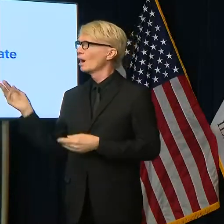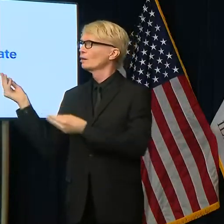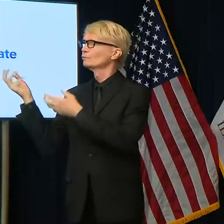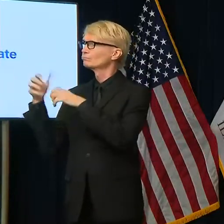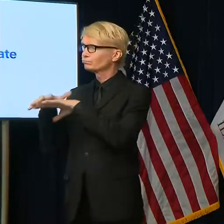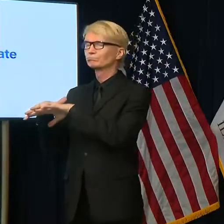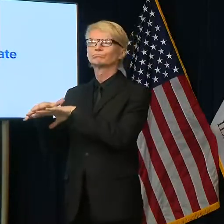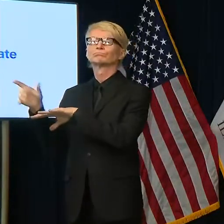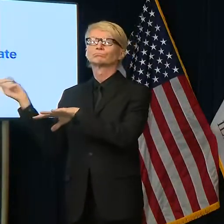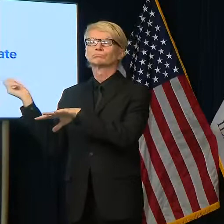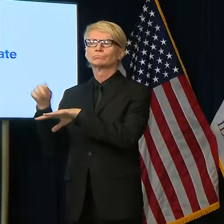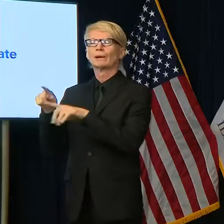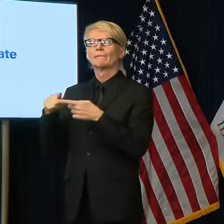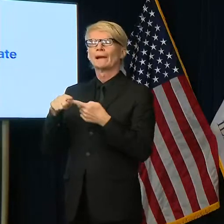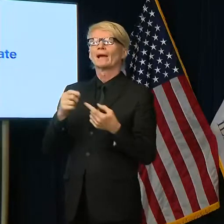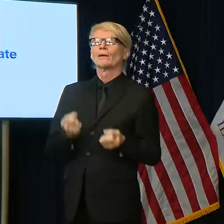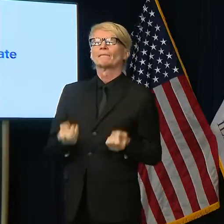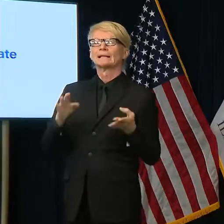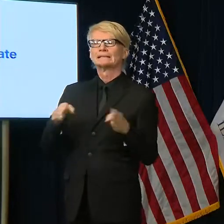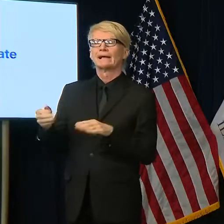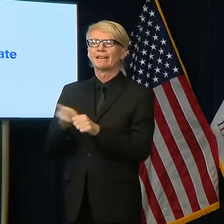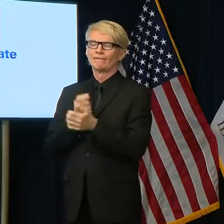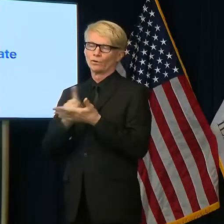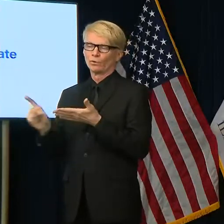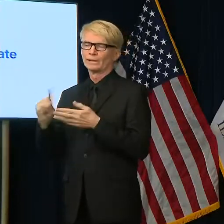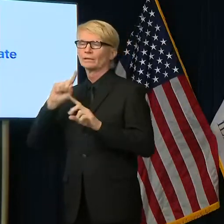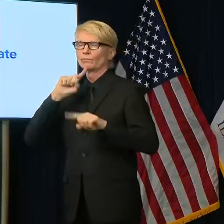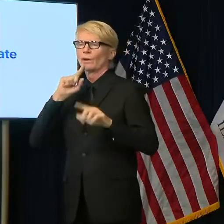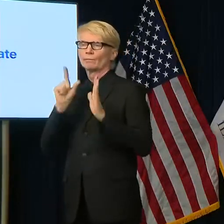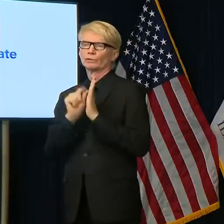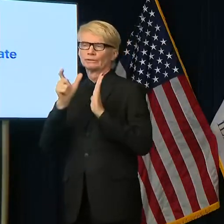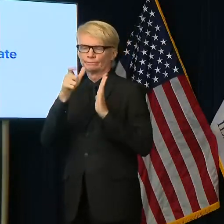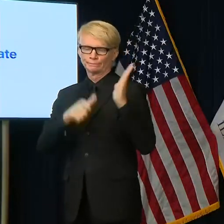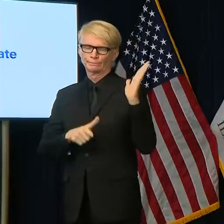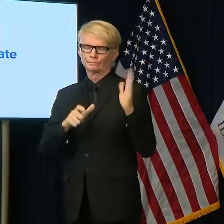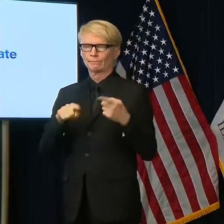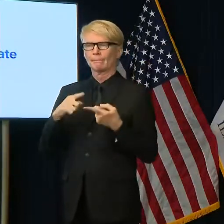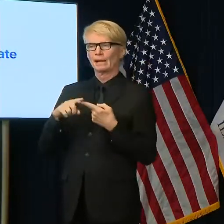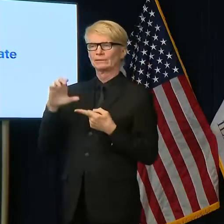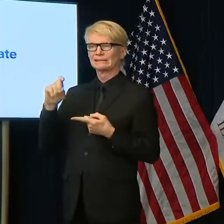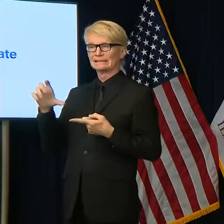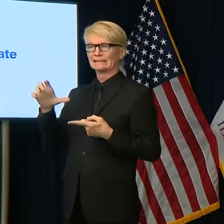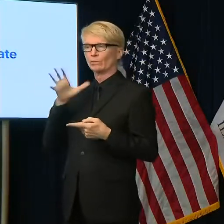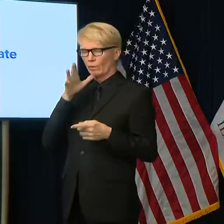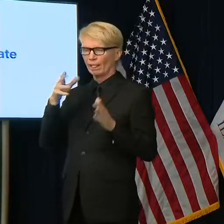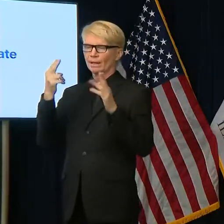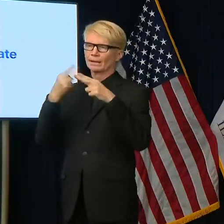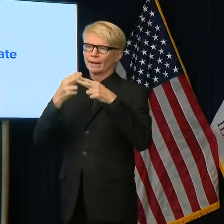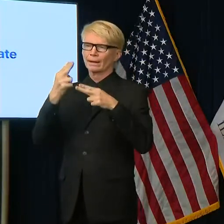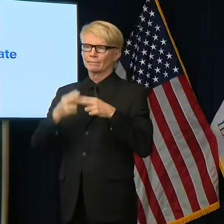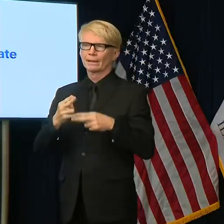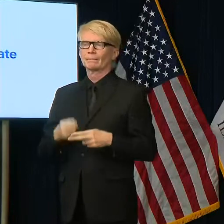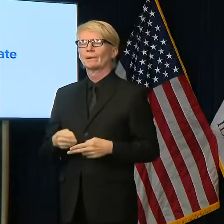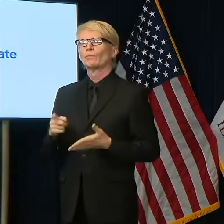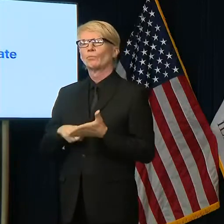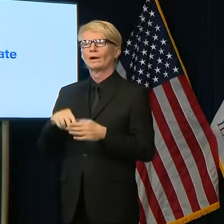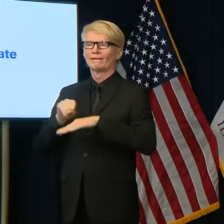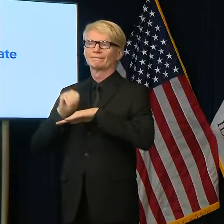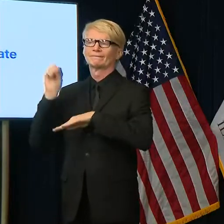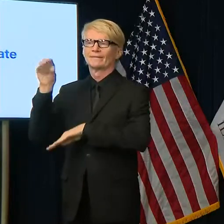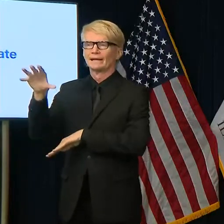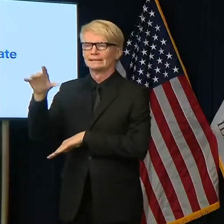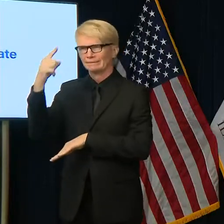the Morbidity and Mortality Weekly Report, the publication by the CDC, which will likely identify some of those recommendations, but